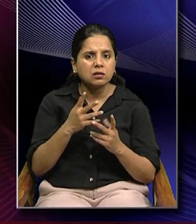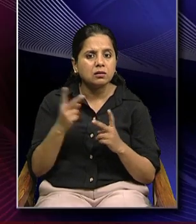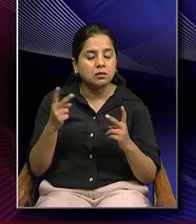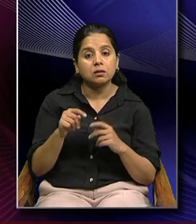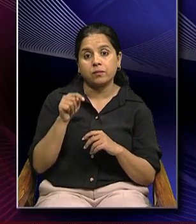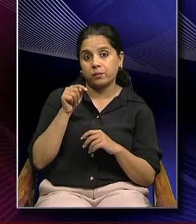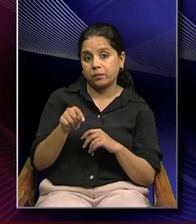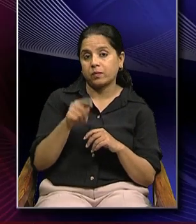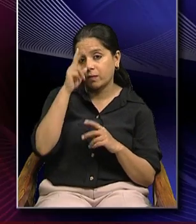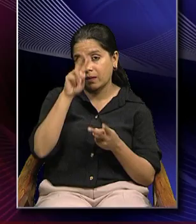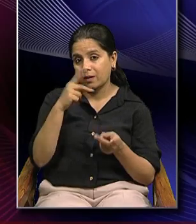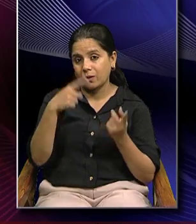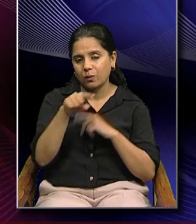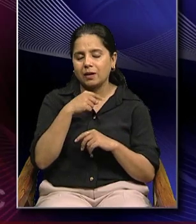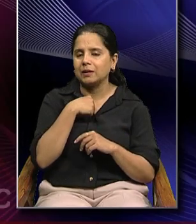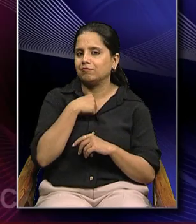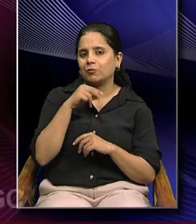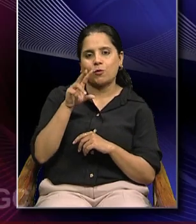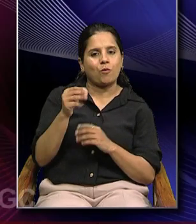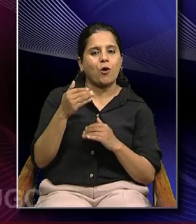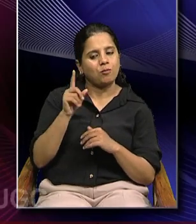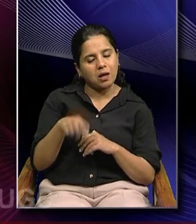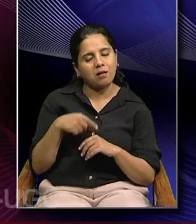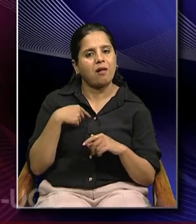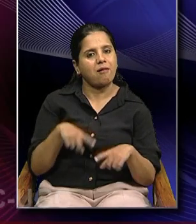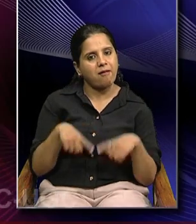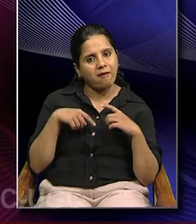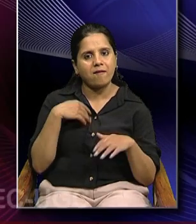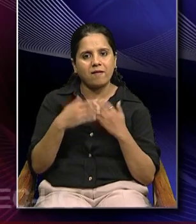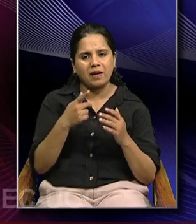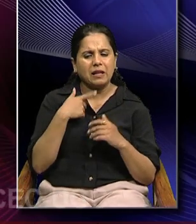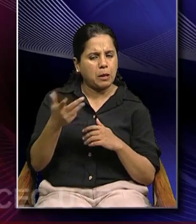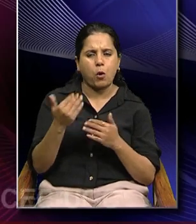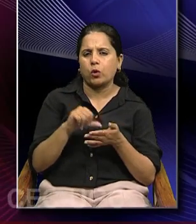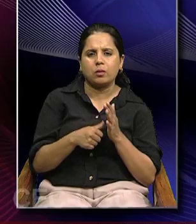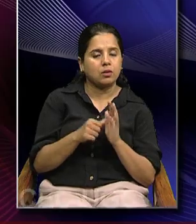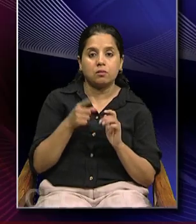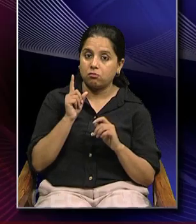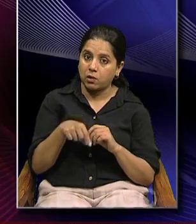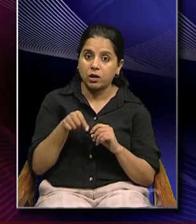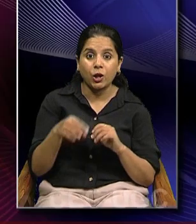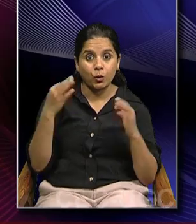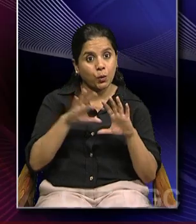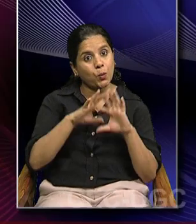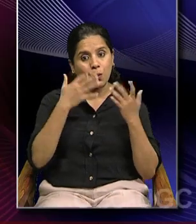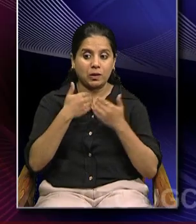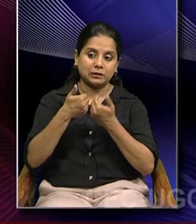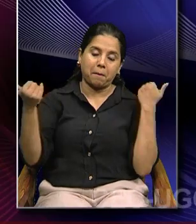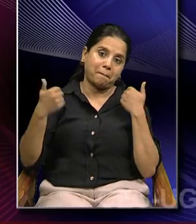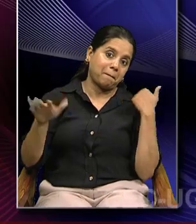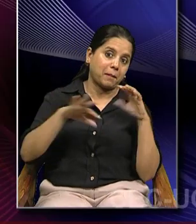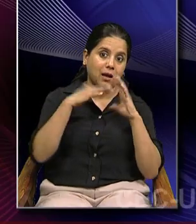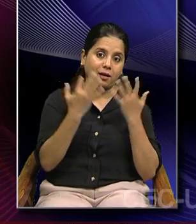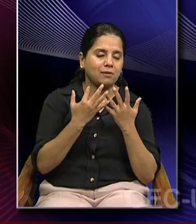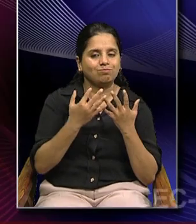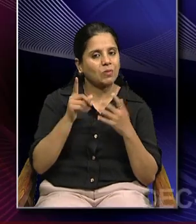these paradoxes we cannot deny, and we have to live in this world only, because we can't create a new world. We have to actually